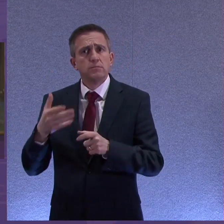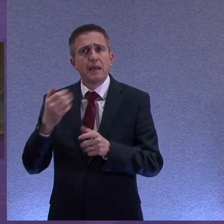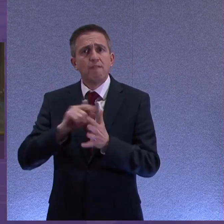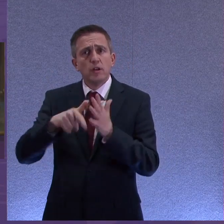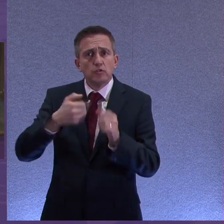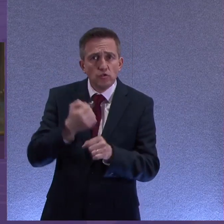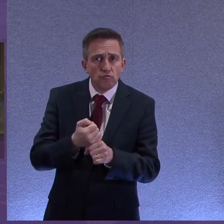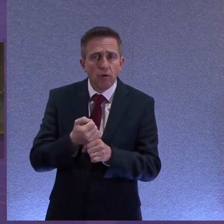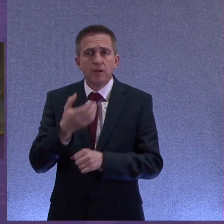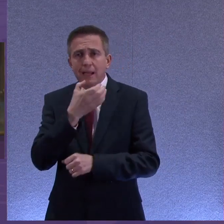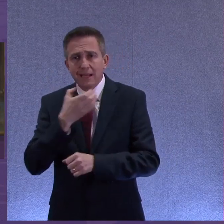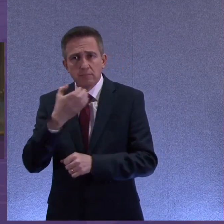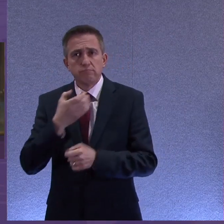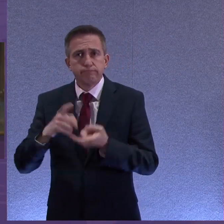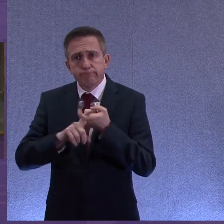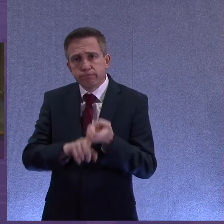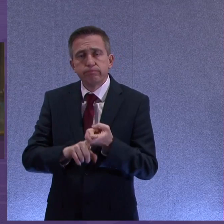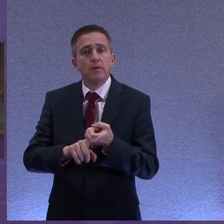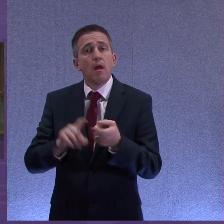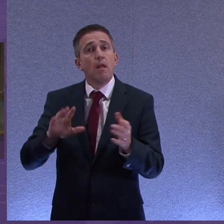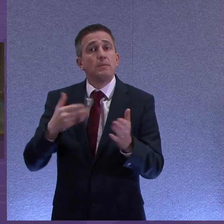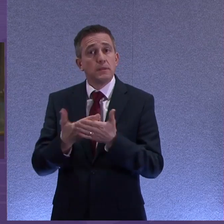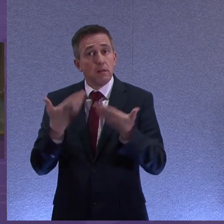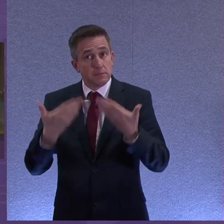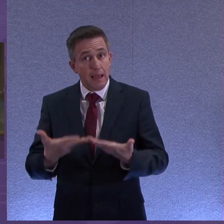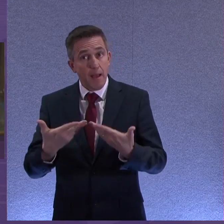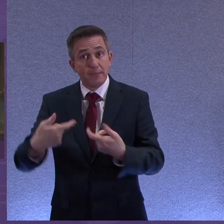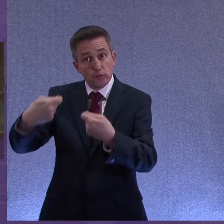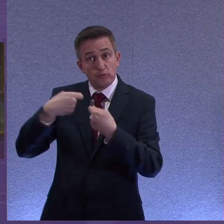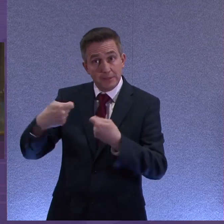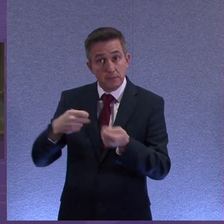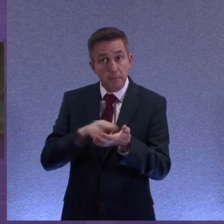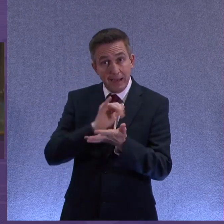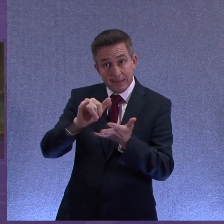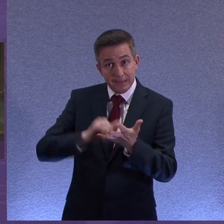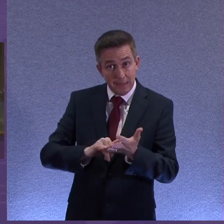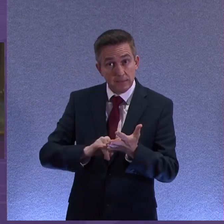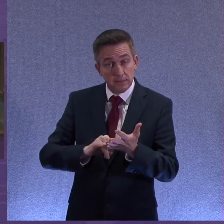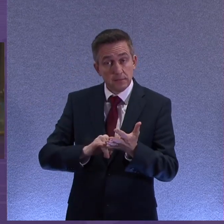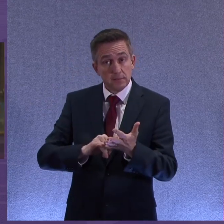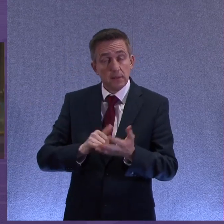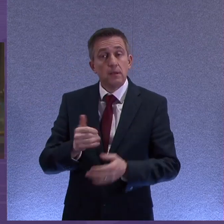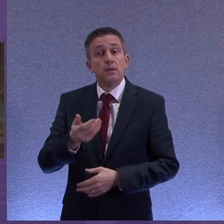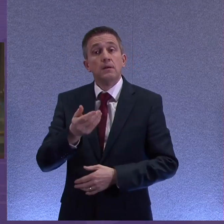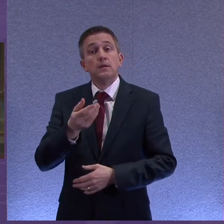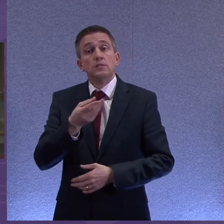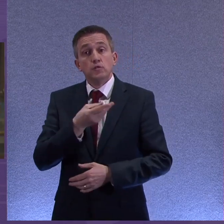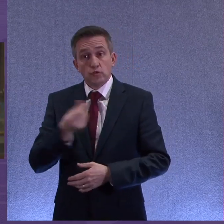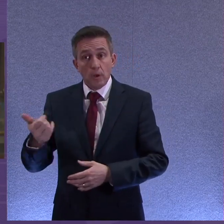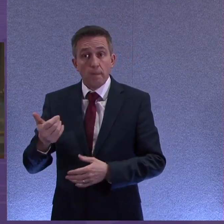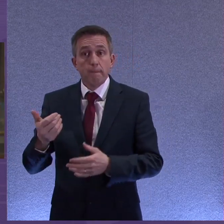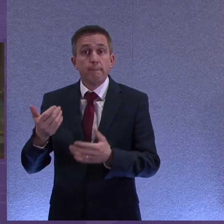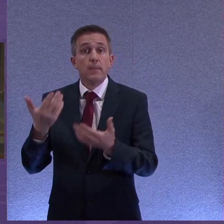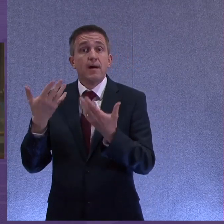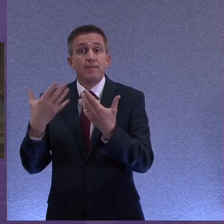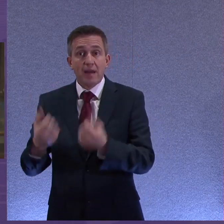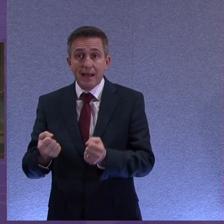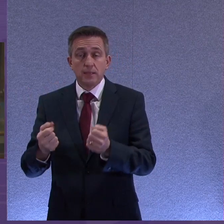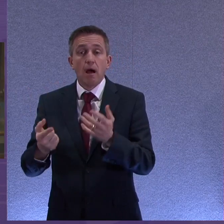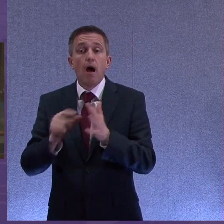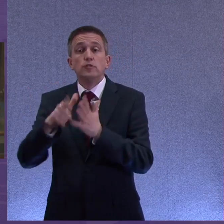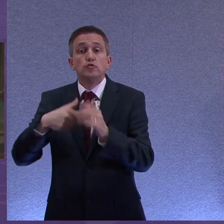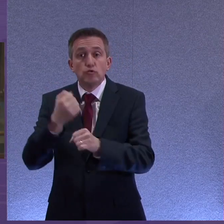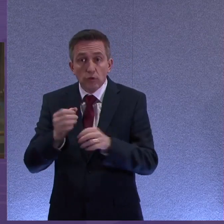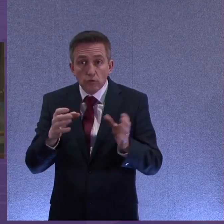been receiving treatment through the NHS. There are individuals with addiction issues who have been receiving support from groups such as Narcotics Anonymous,